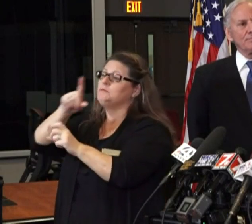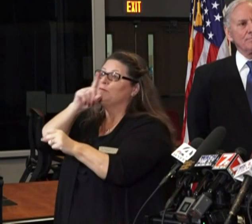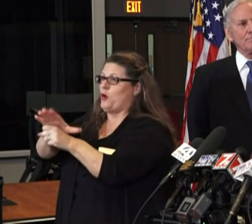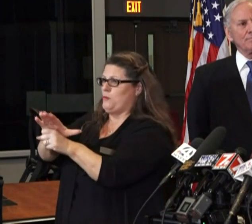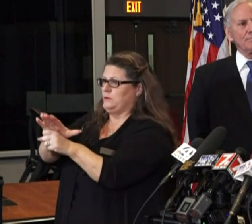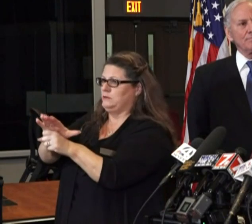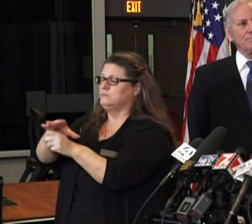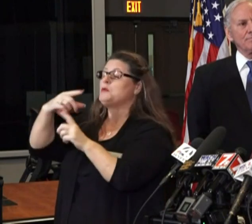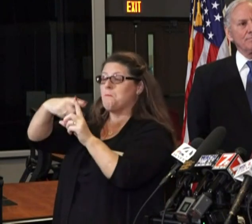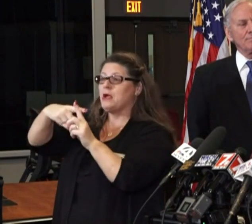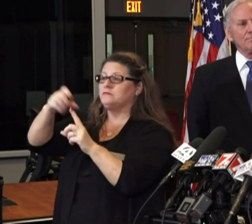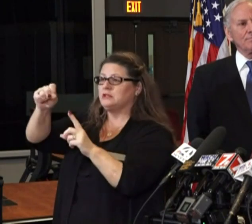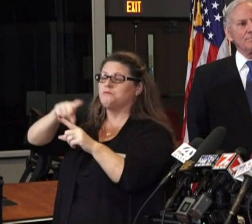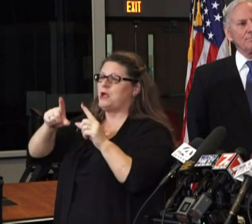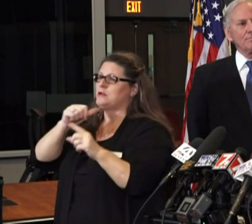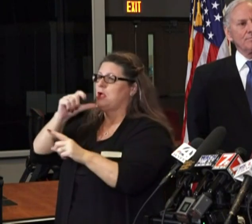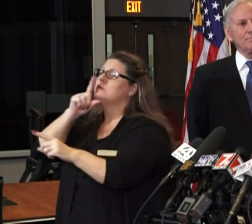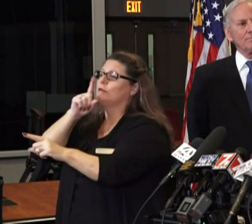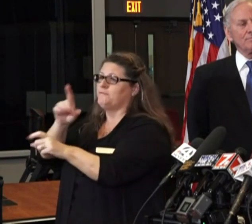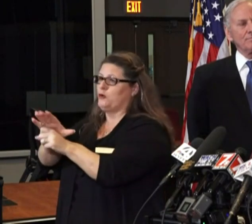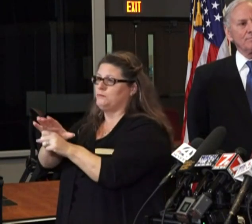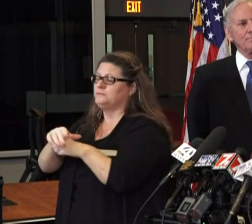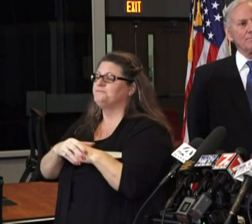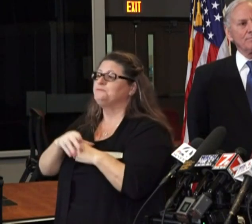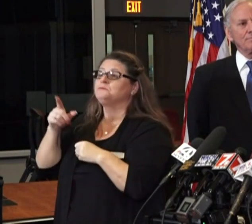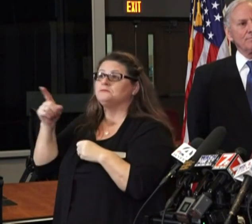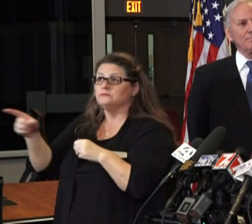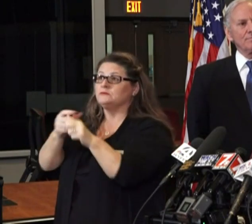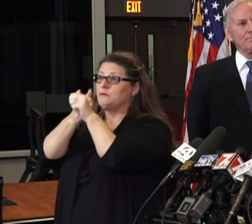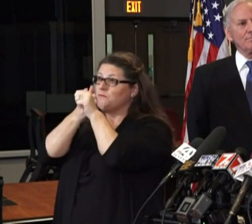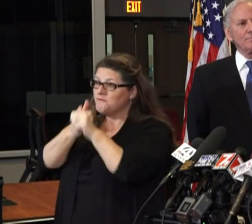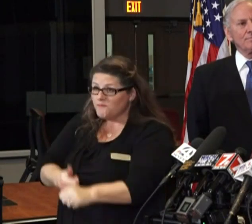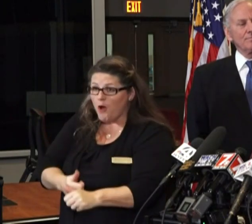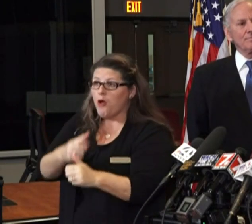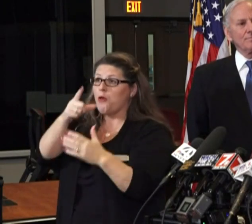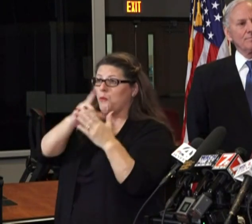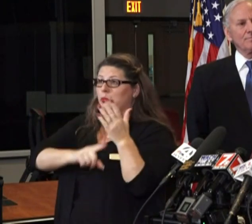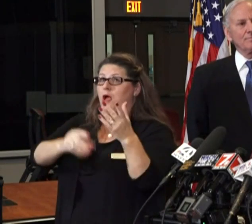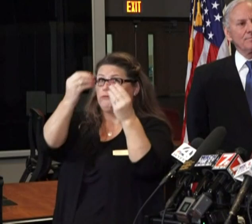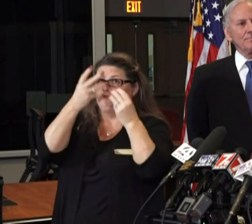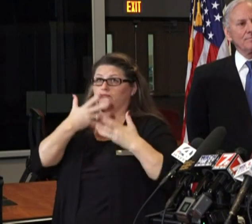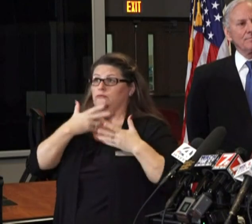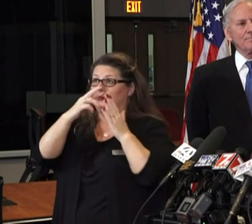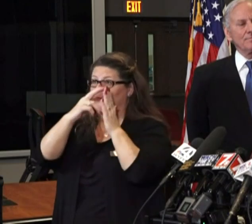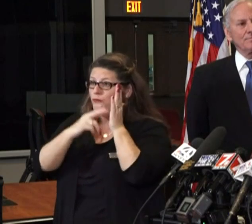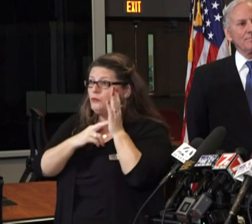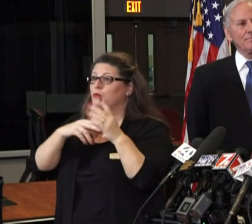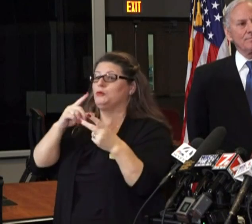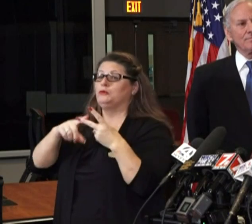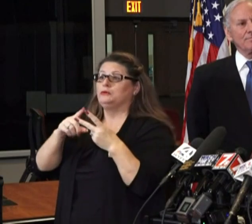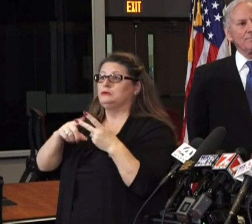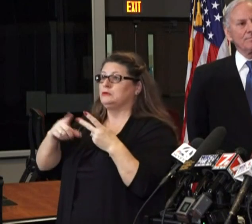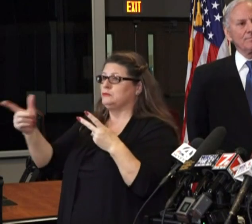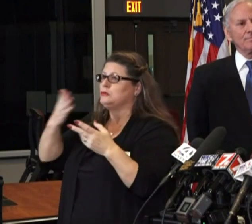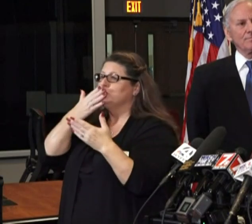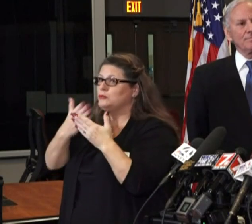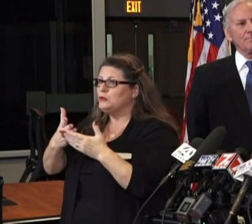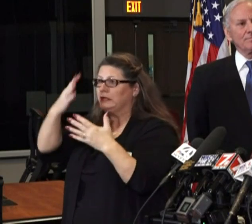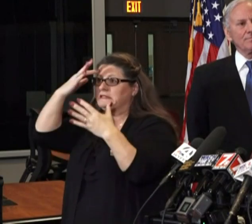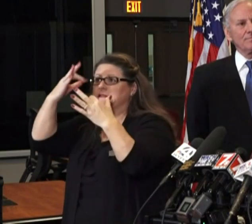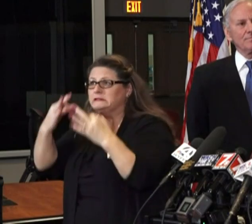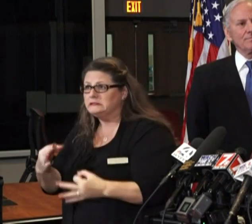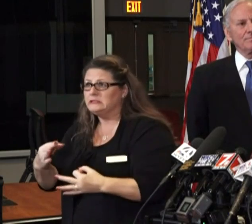thing. She has been following protocol. She's been making the right decisions. The system has been working. And I want to thank her for